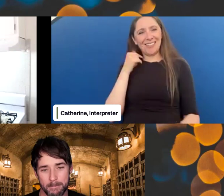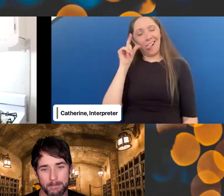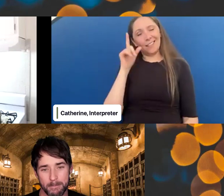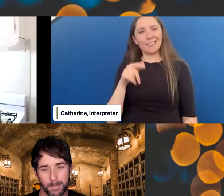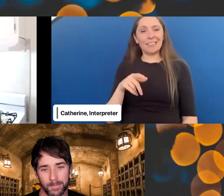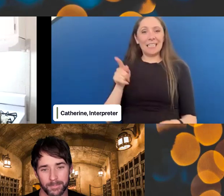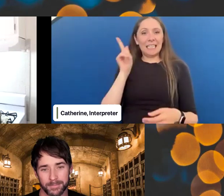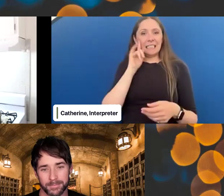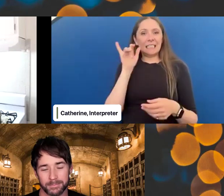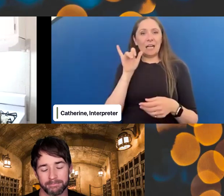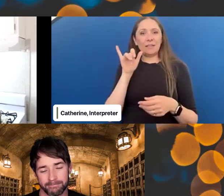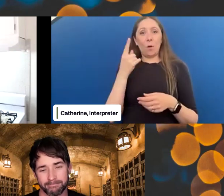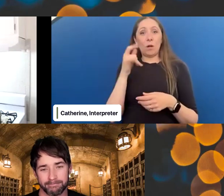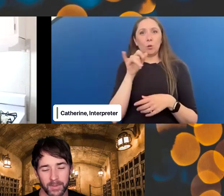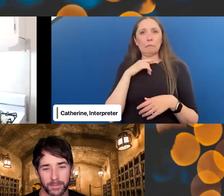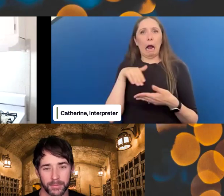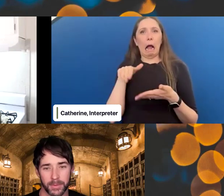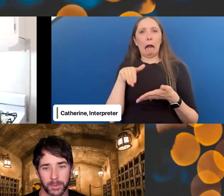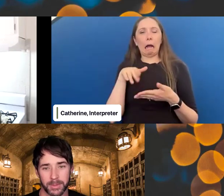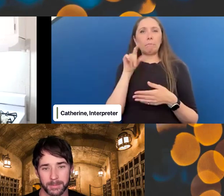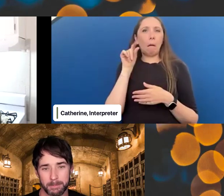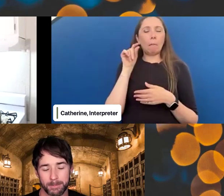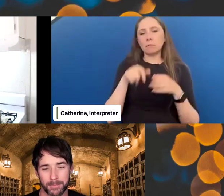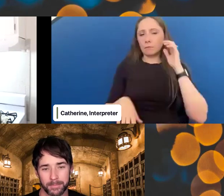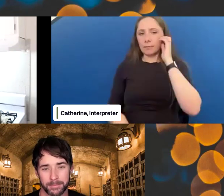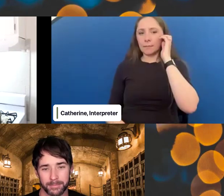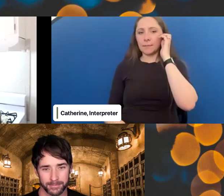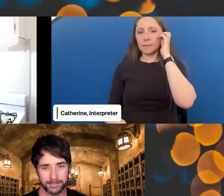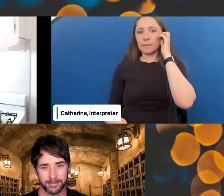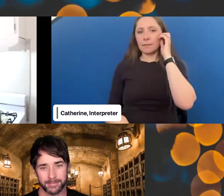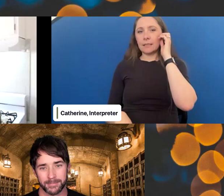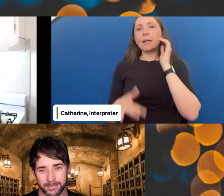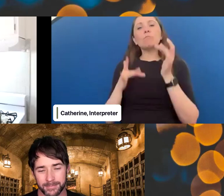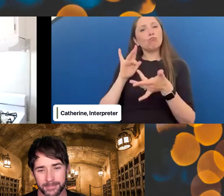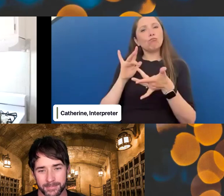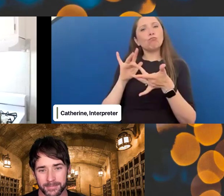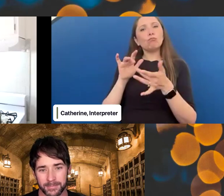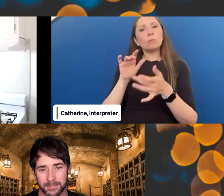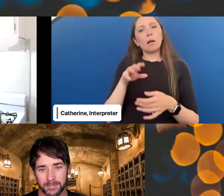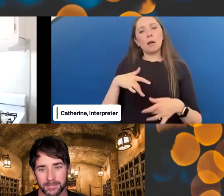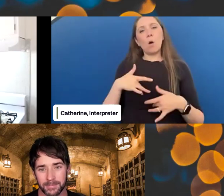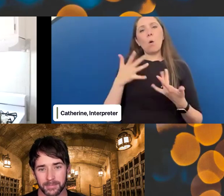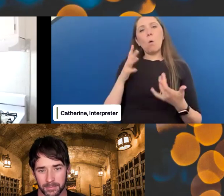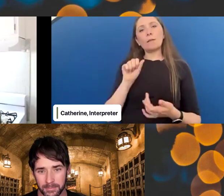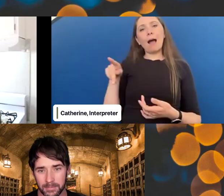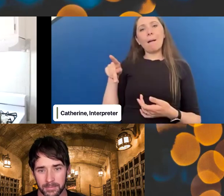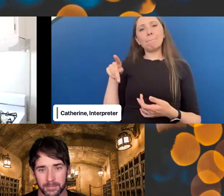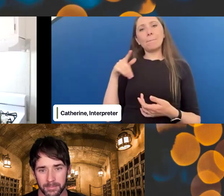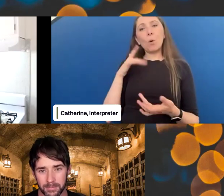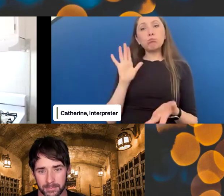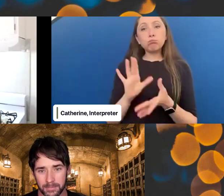And he sounds like one, so it works perfectly. I'm kidding. We're still in touch, WhatsApp. We have our WhatsApp group from time to